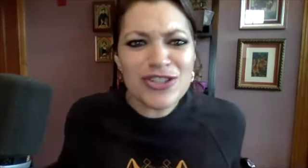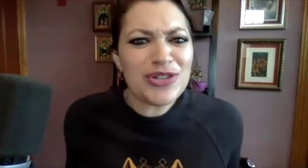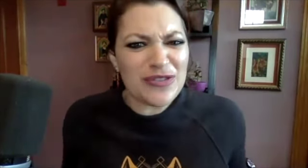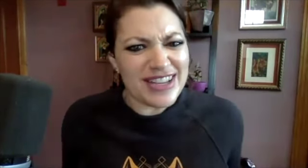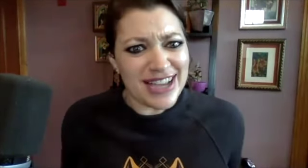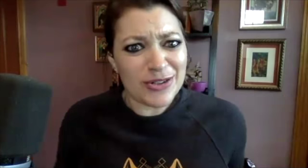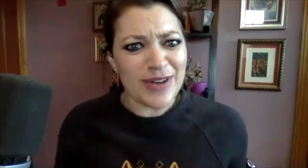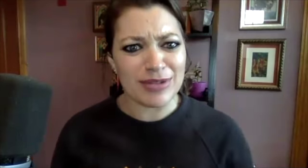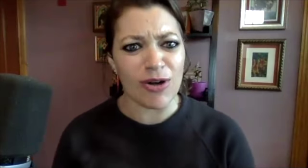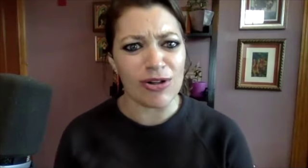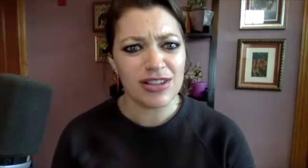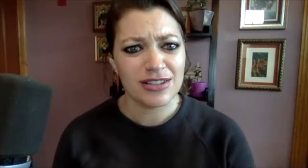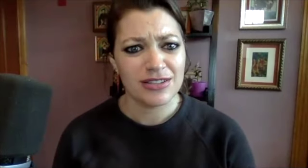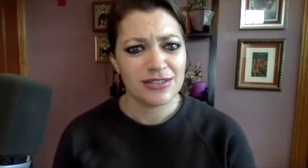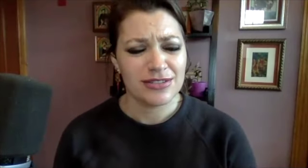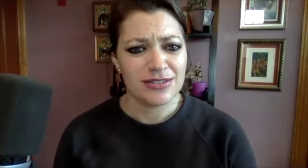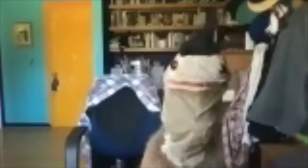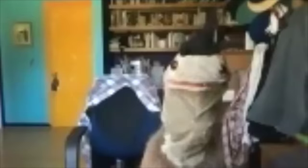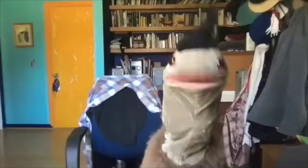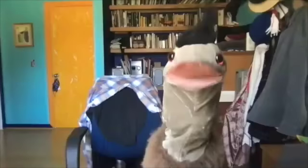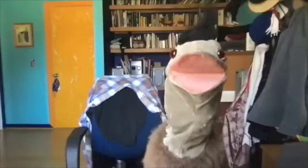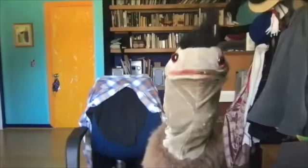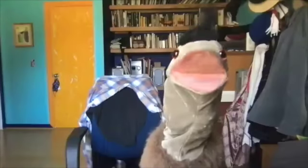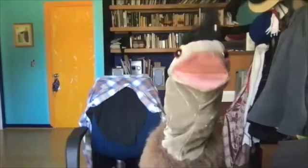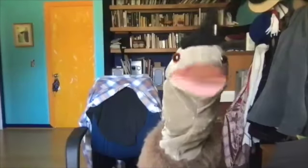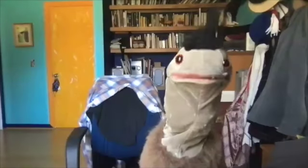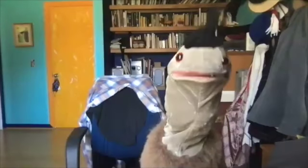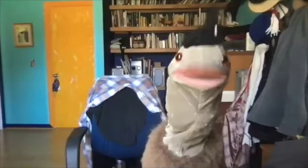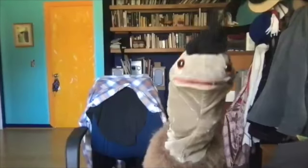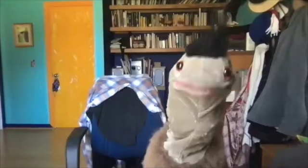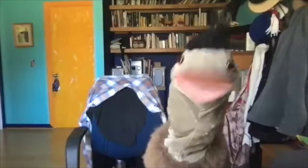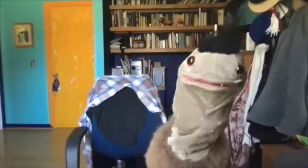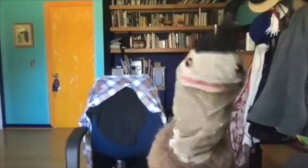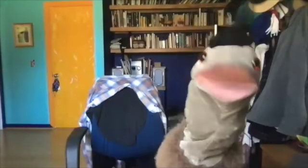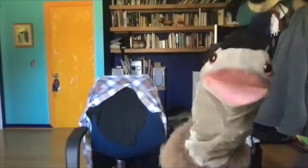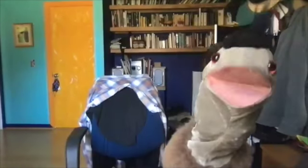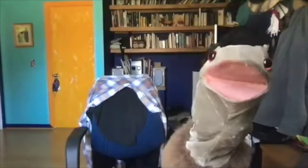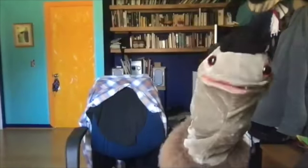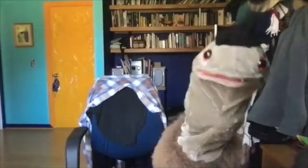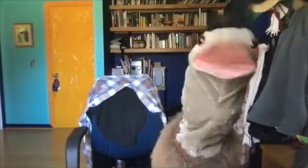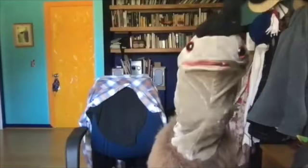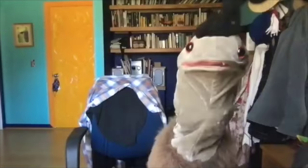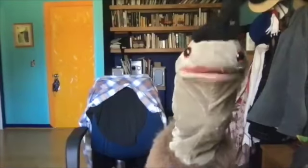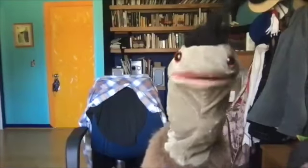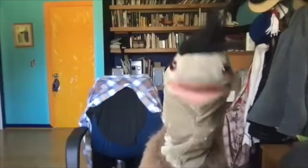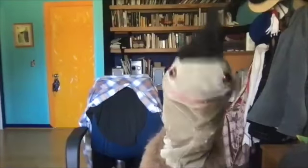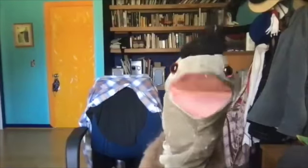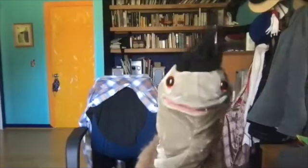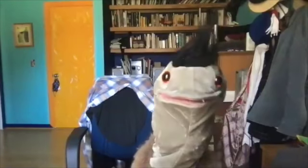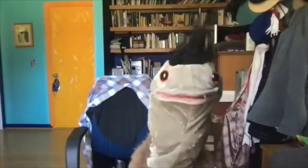two fit down a rabbit hole? No, Emma, I don't mean an actual rabbit hole. That's a saying.